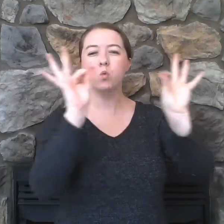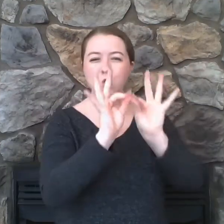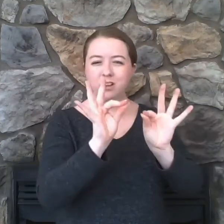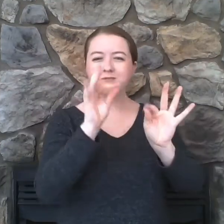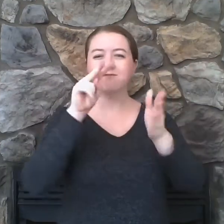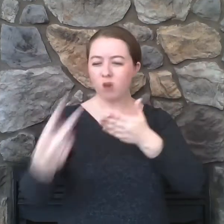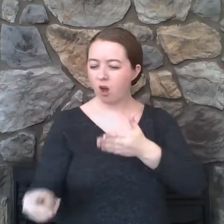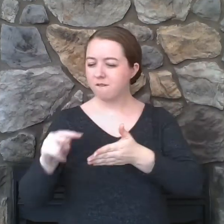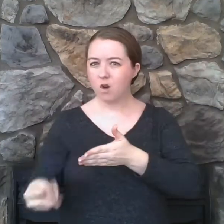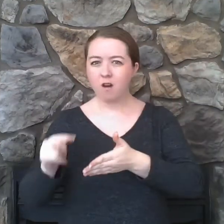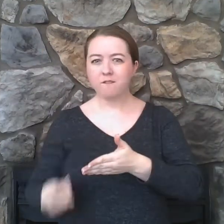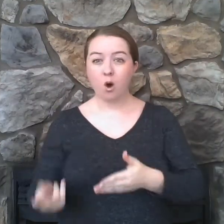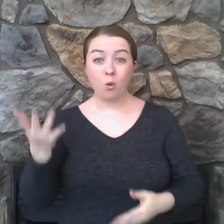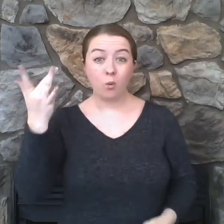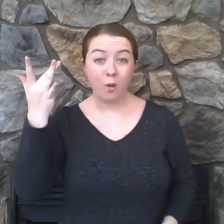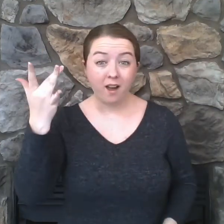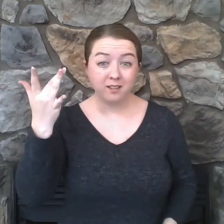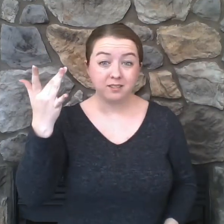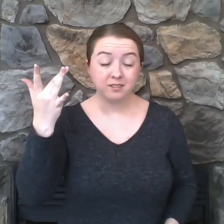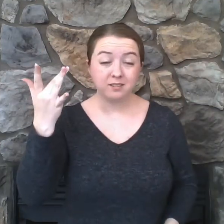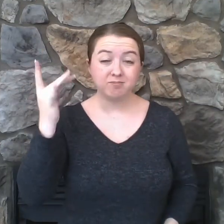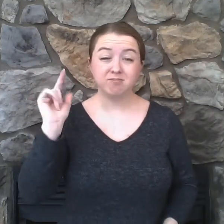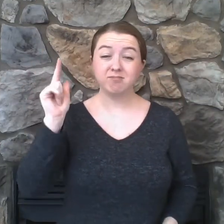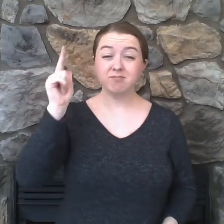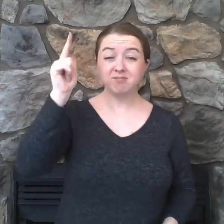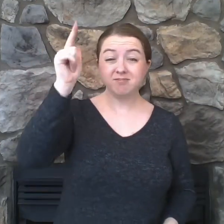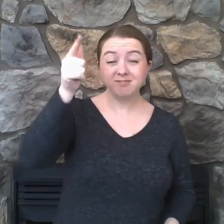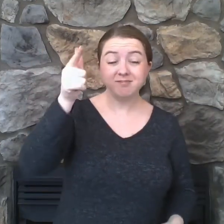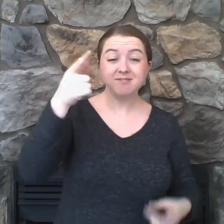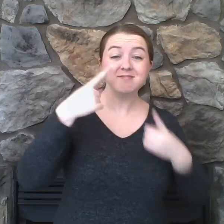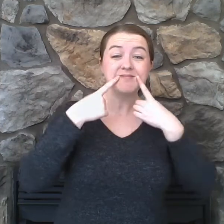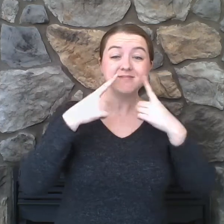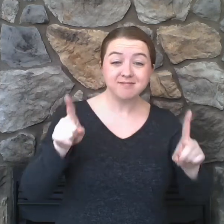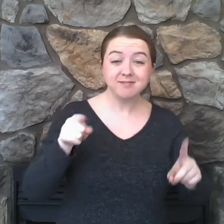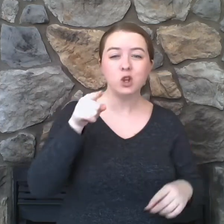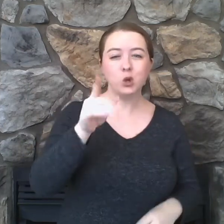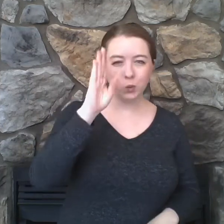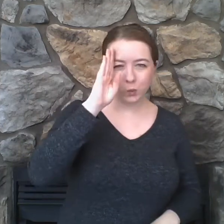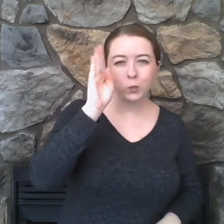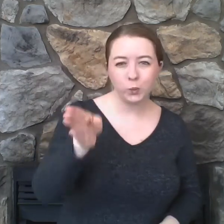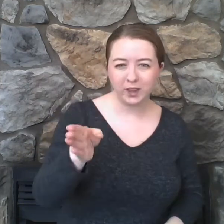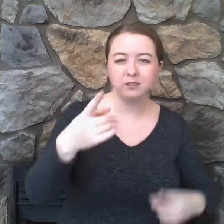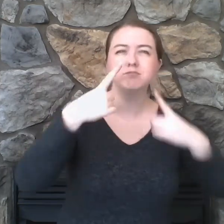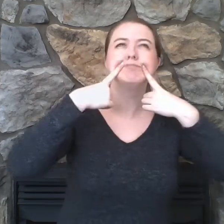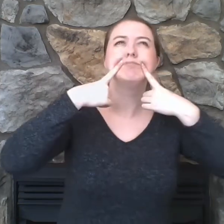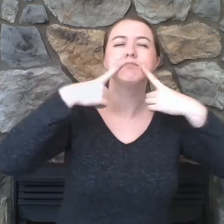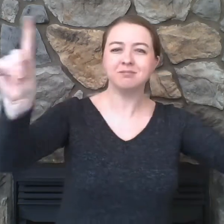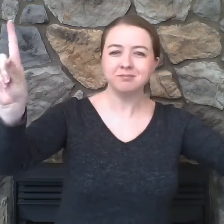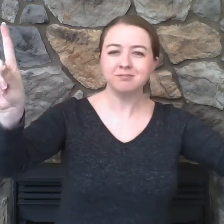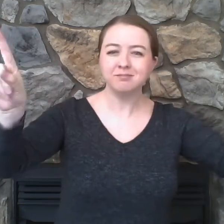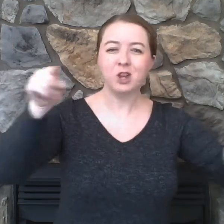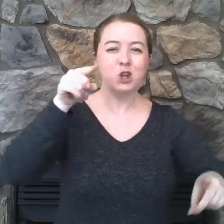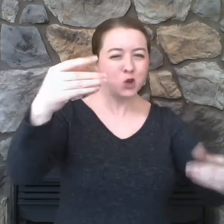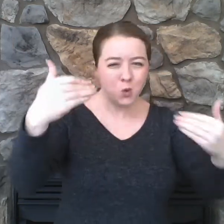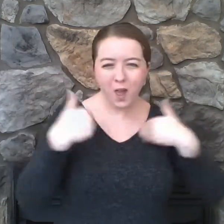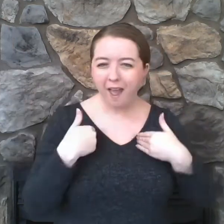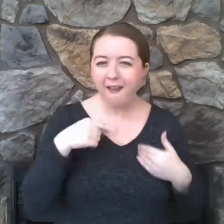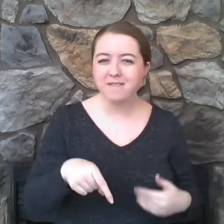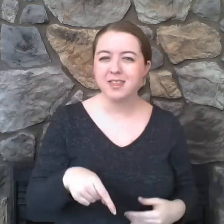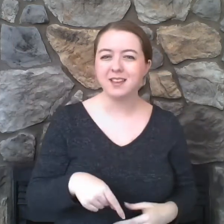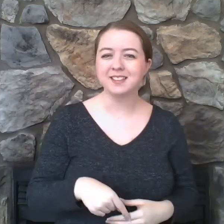world, because eventually you'll fly. You got this.